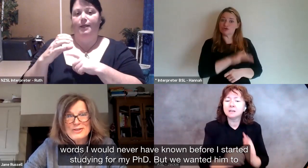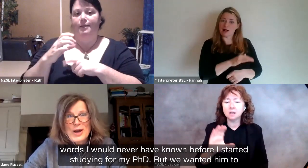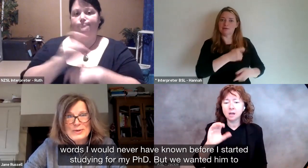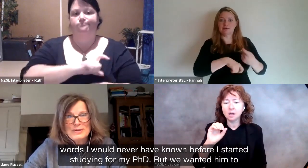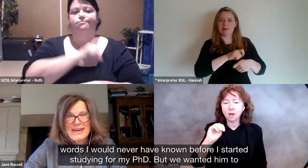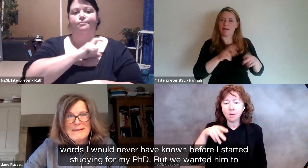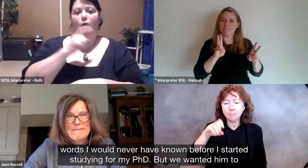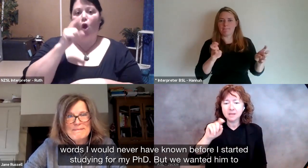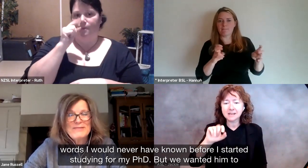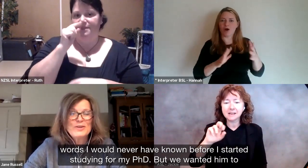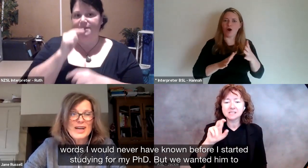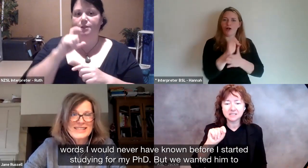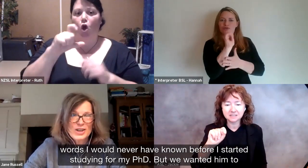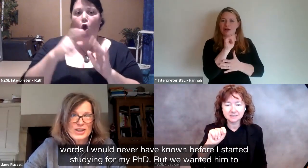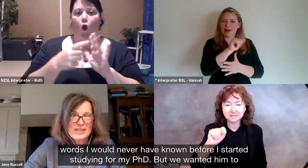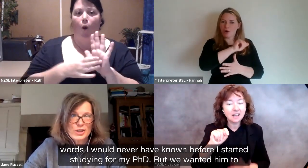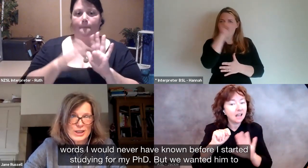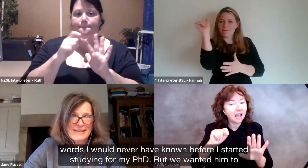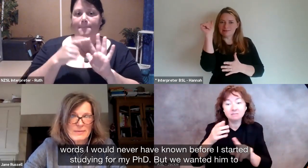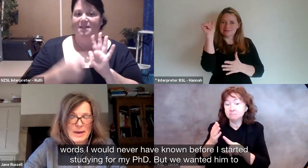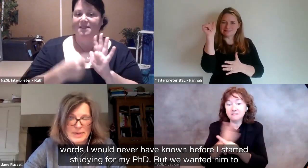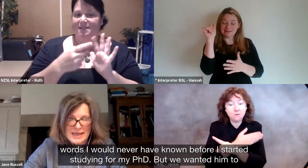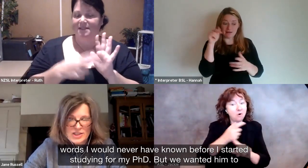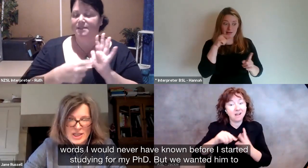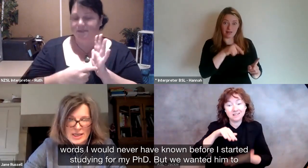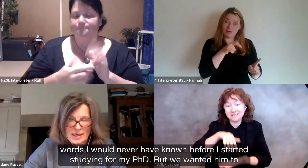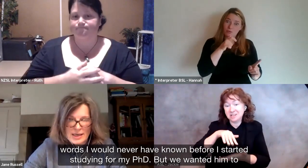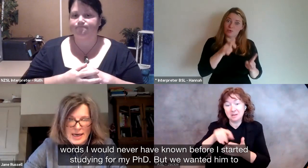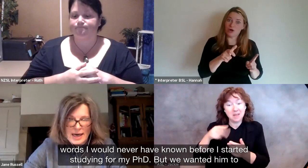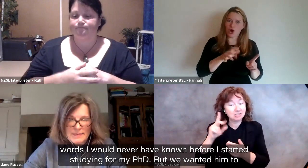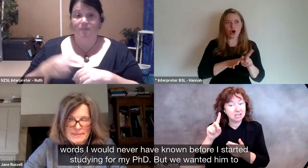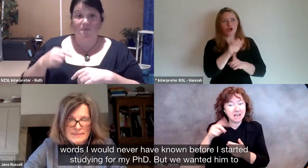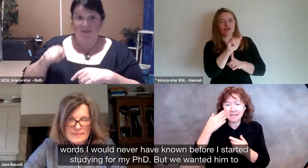never have known before I started studying for my PhD.